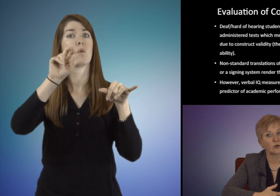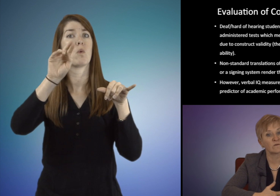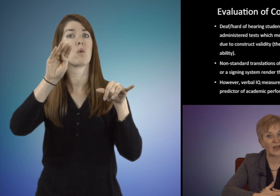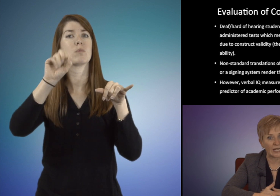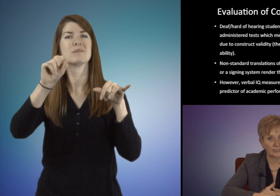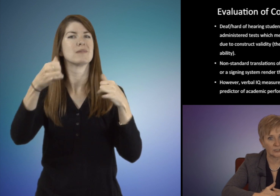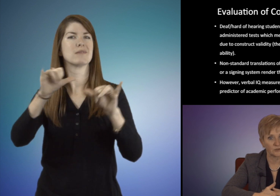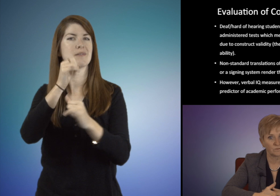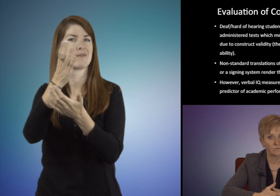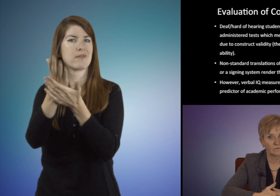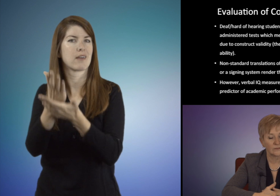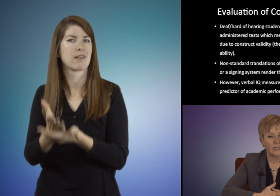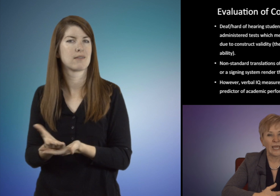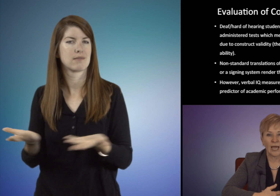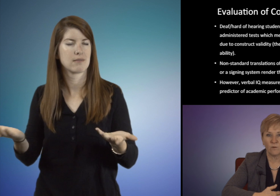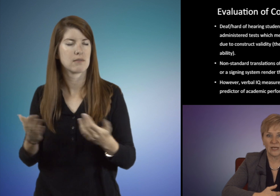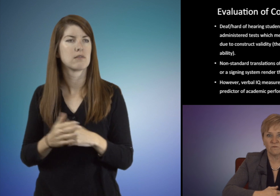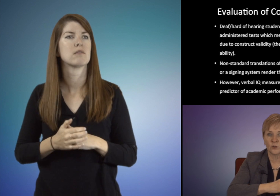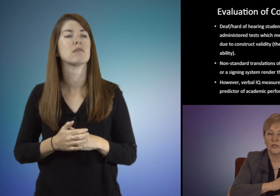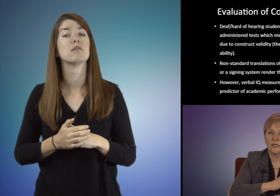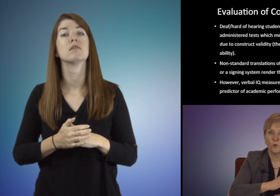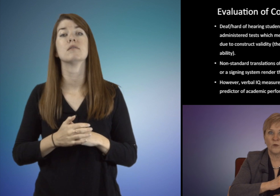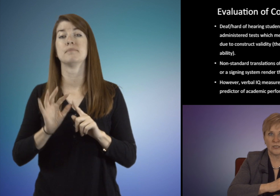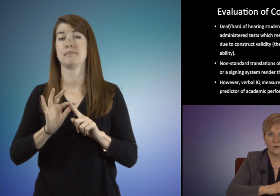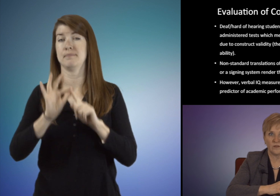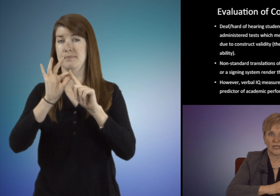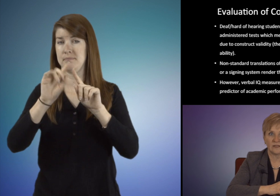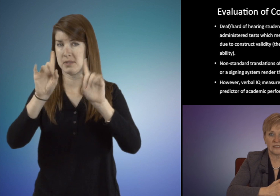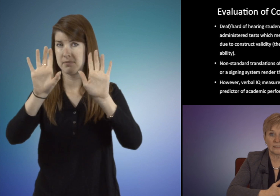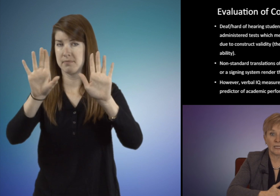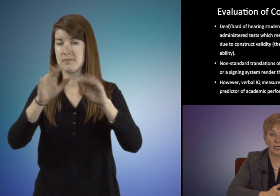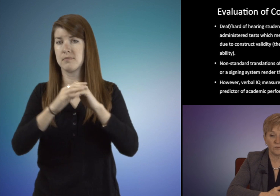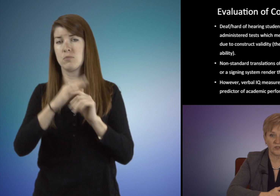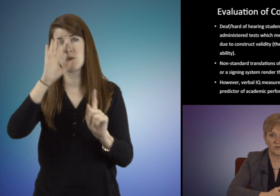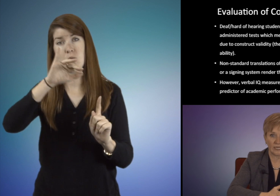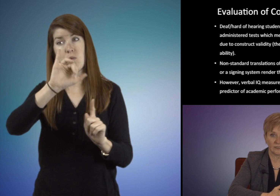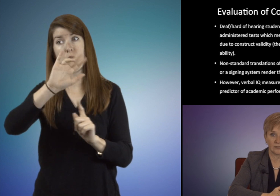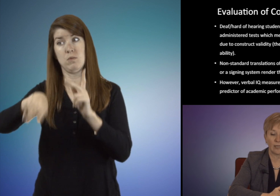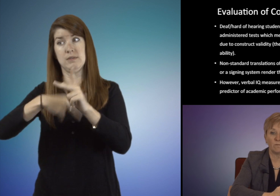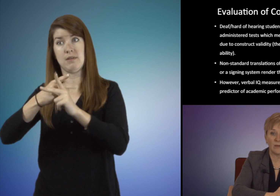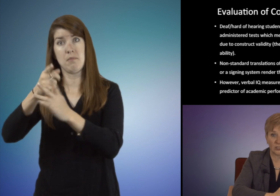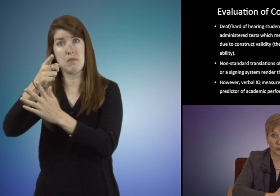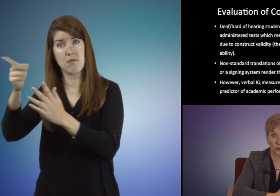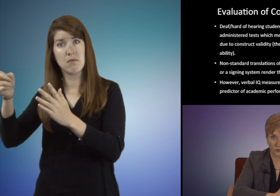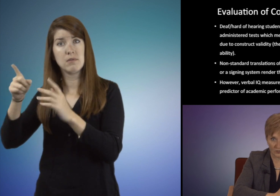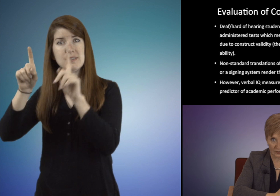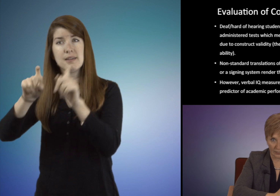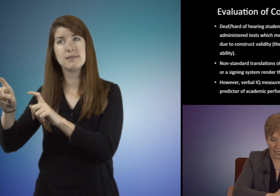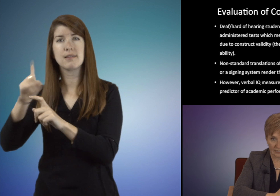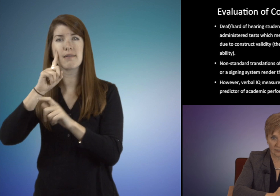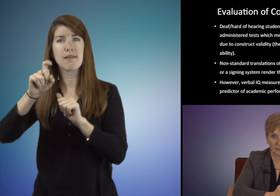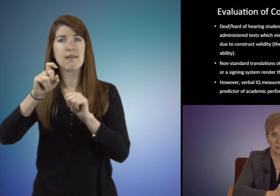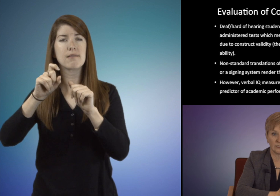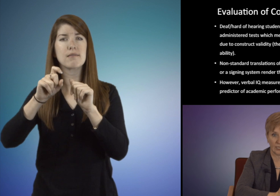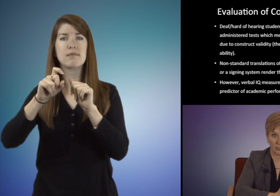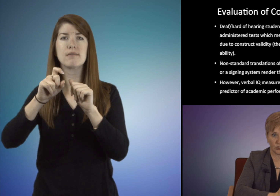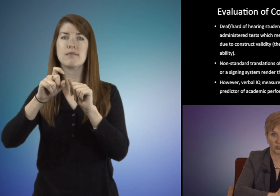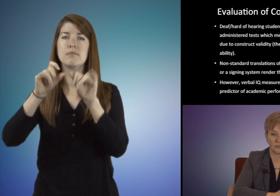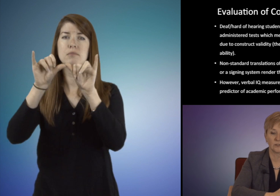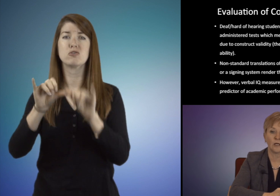no longer valid. However, we know that these types of tests that measure